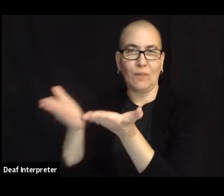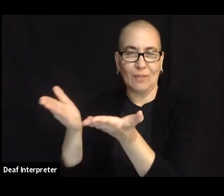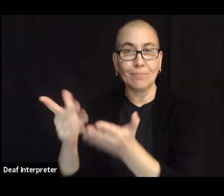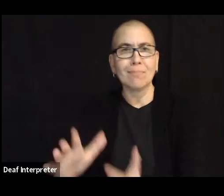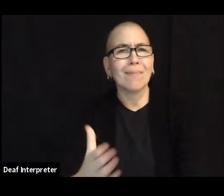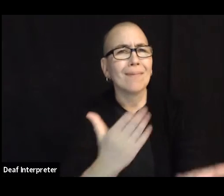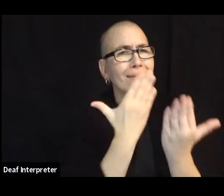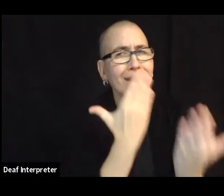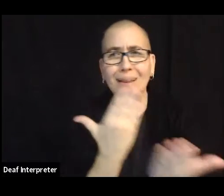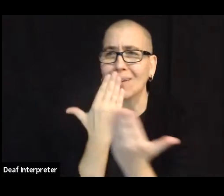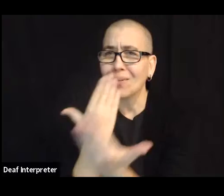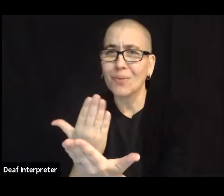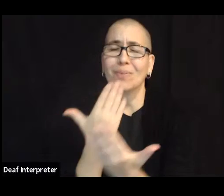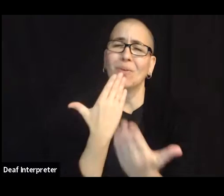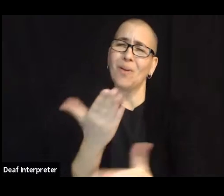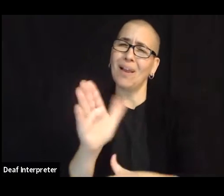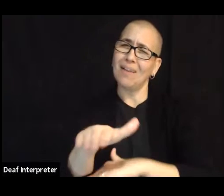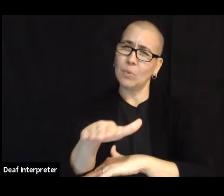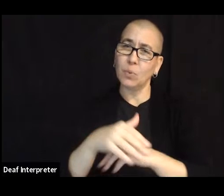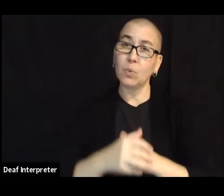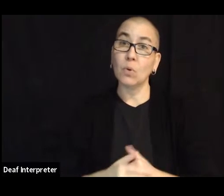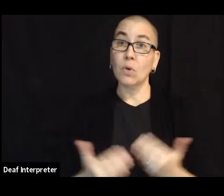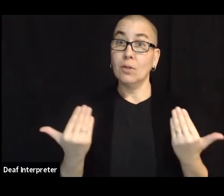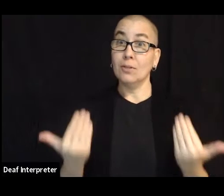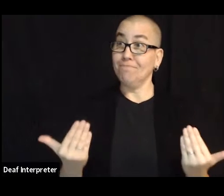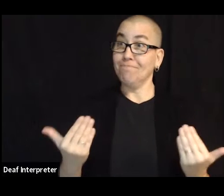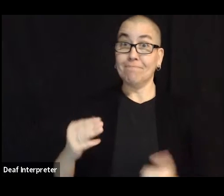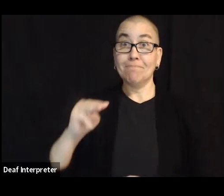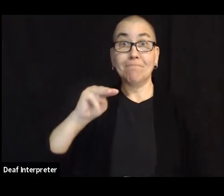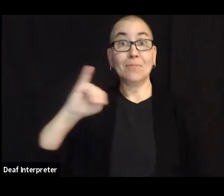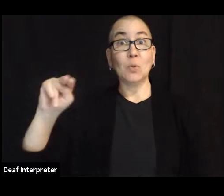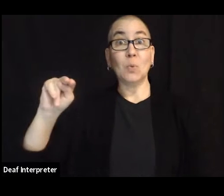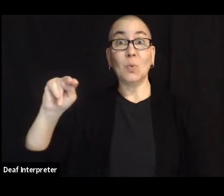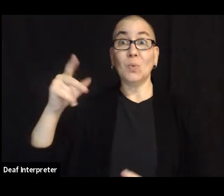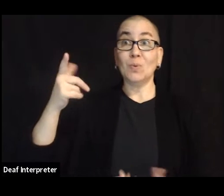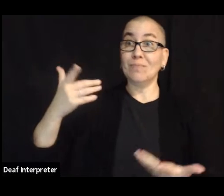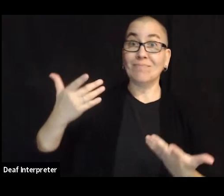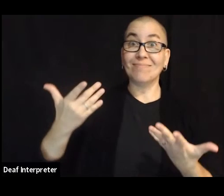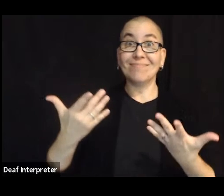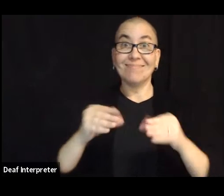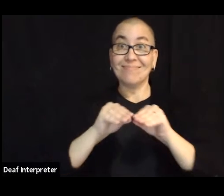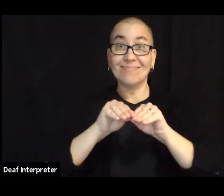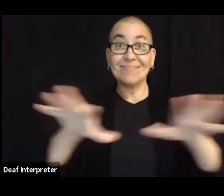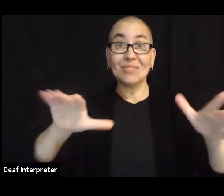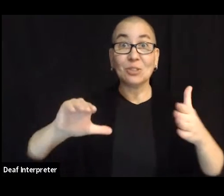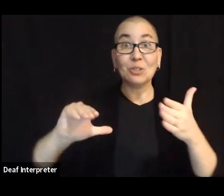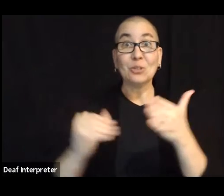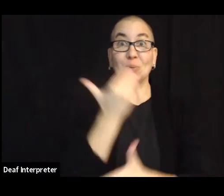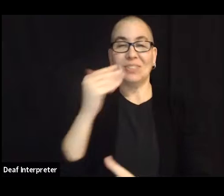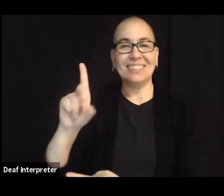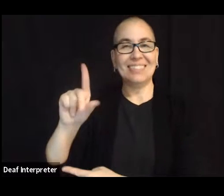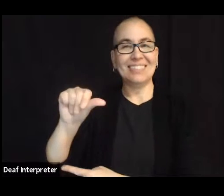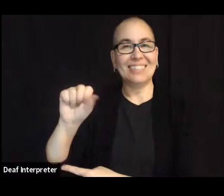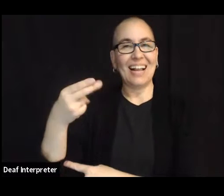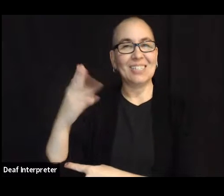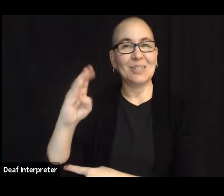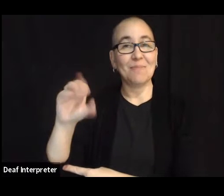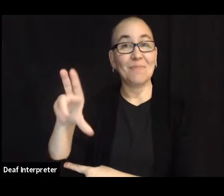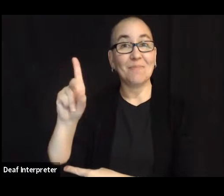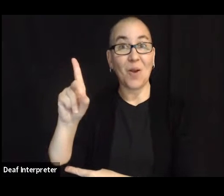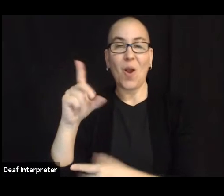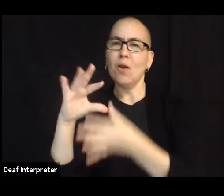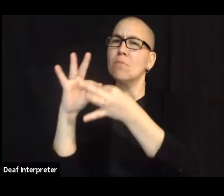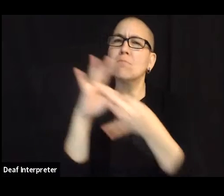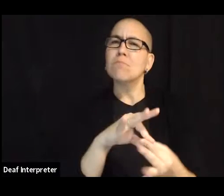launched its new COVID-19 vaccine dashboard on the state's COVID-19 response website. You can